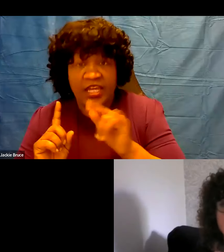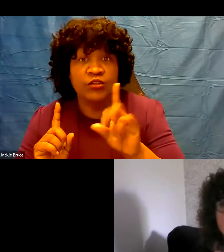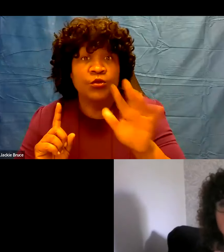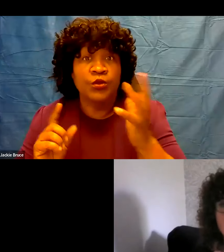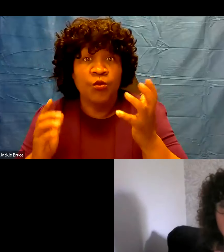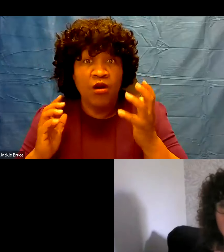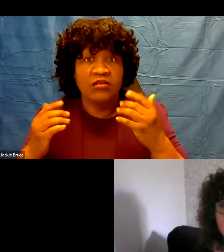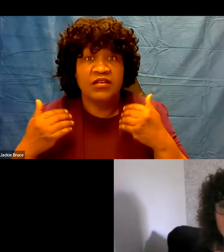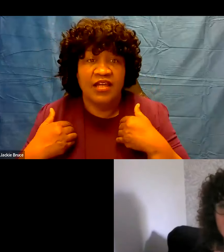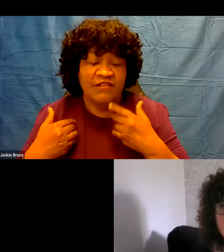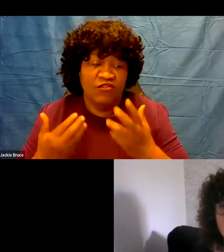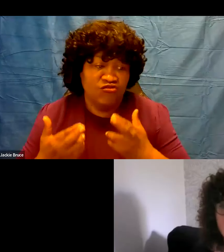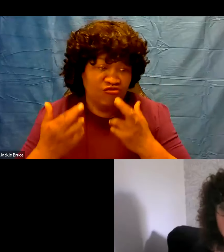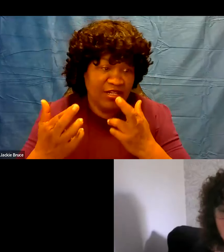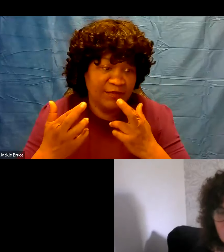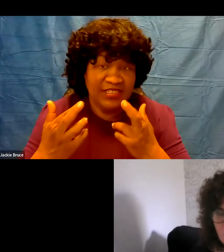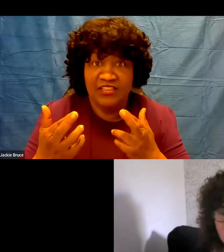have recommend